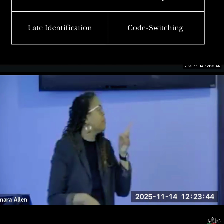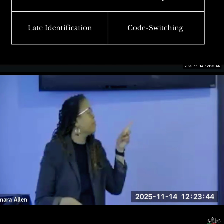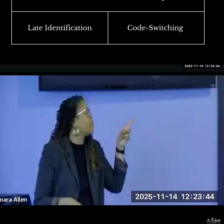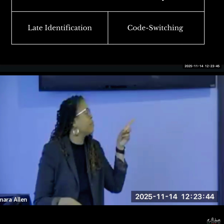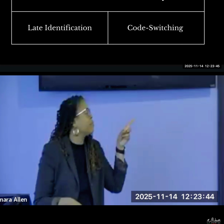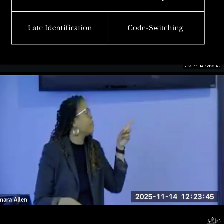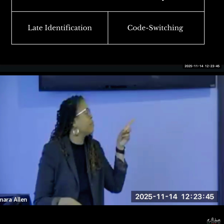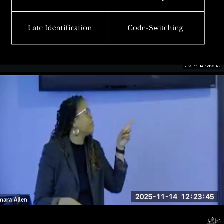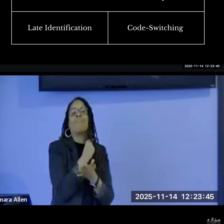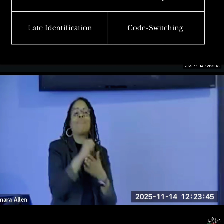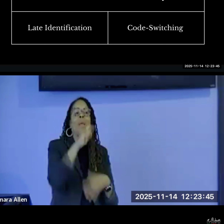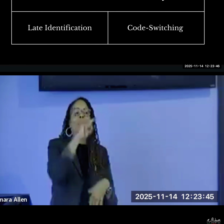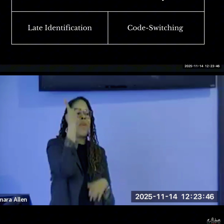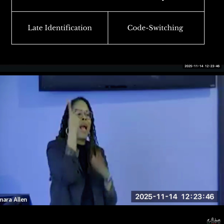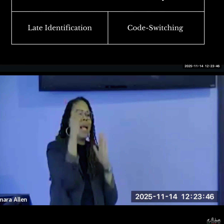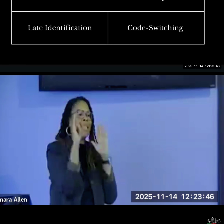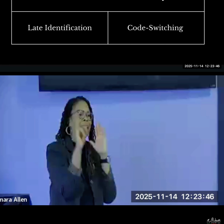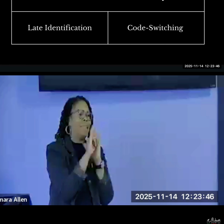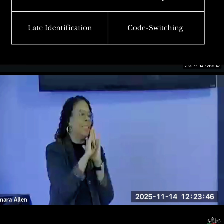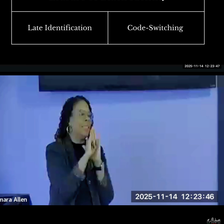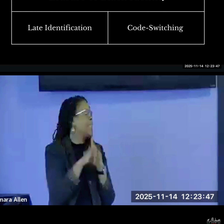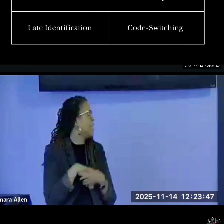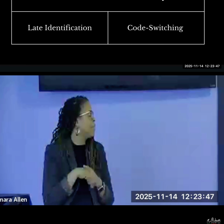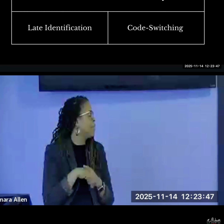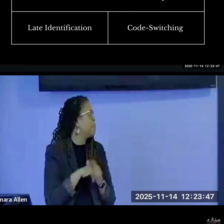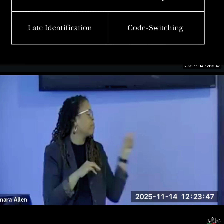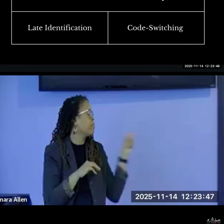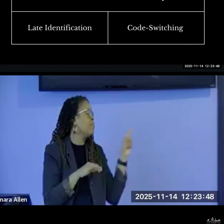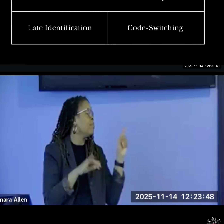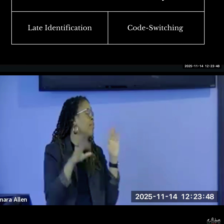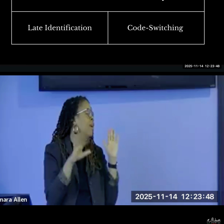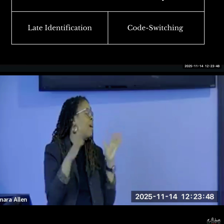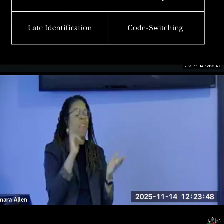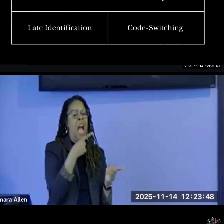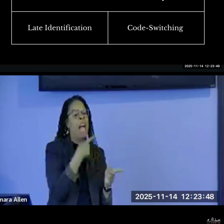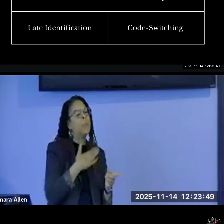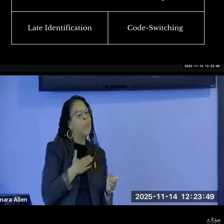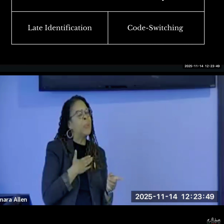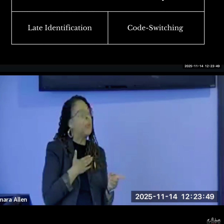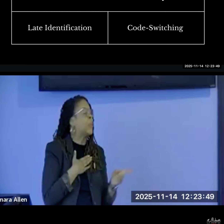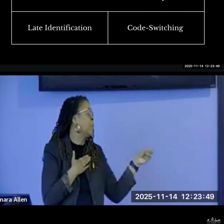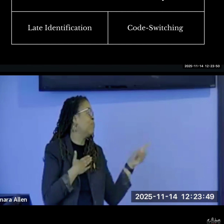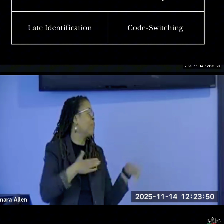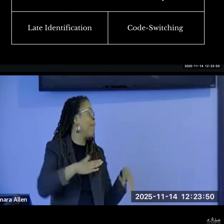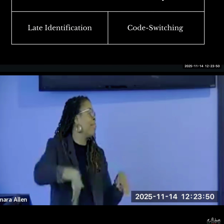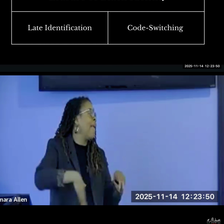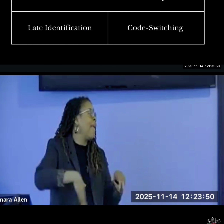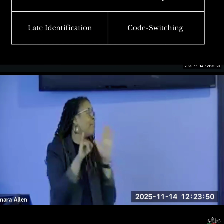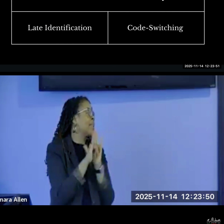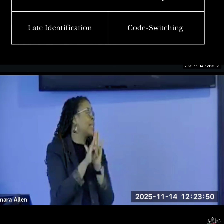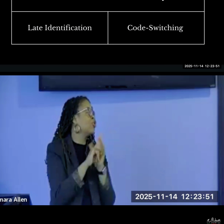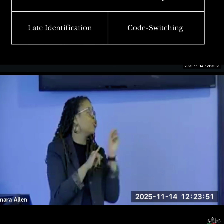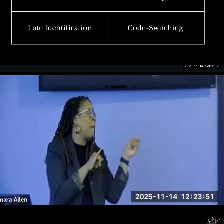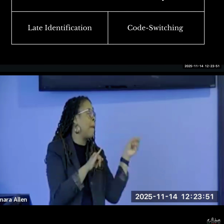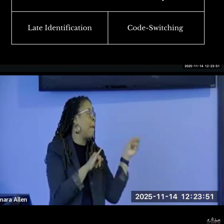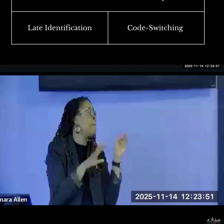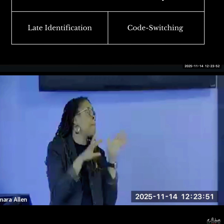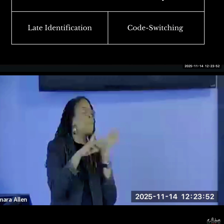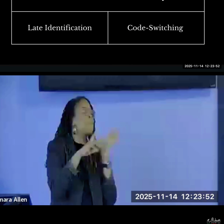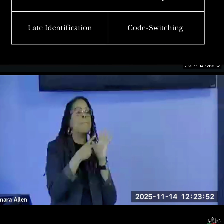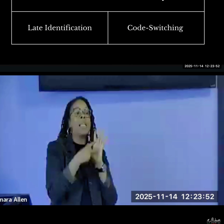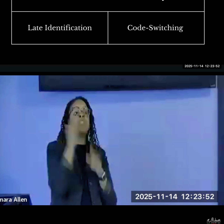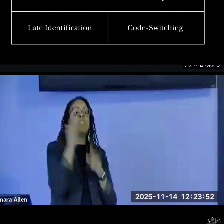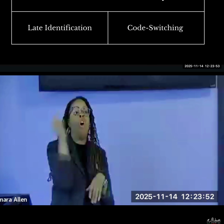And one of the last key findings from the narratives that I observed during this research was late